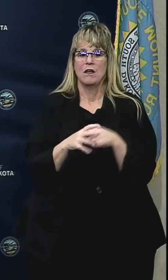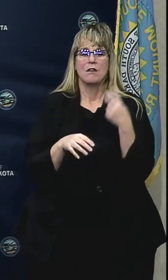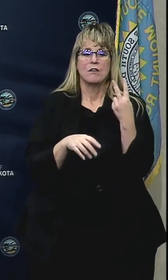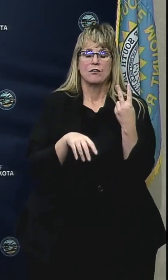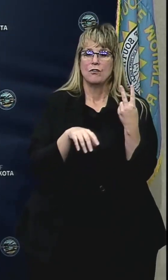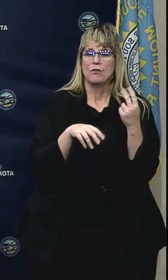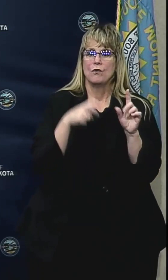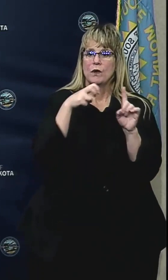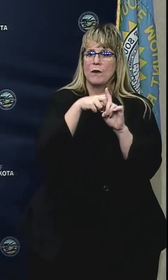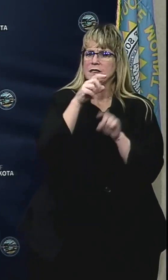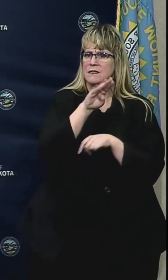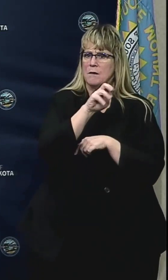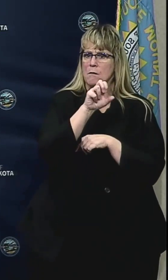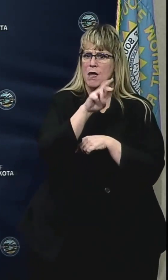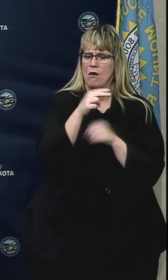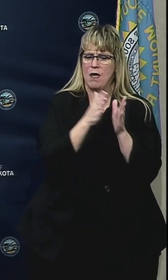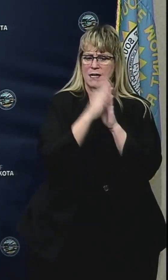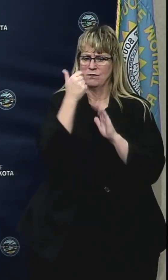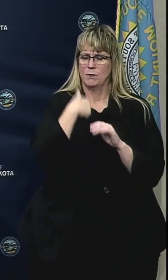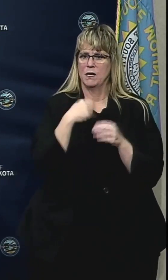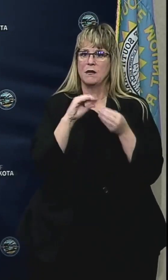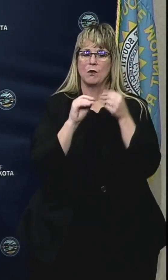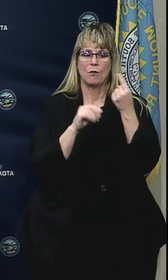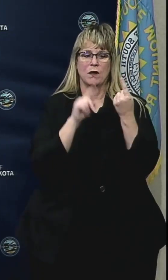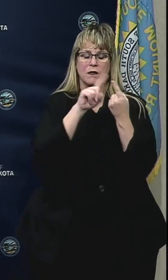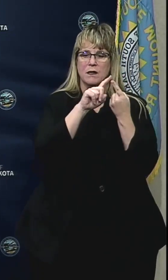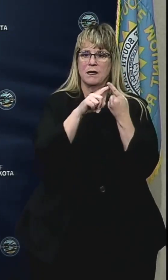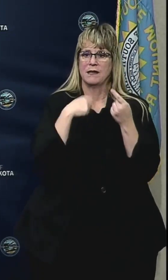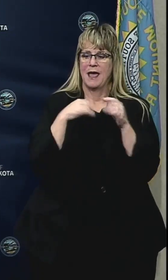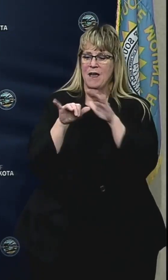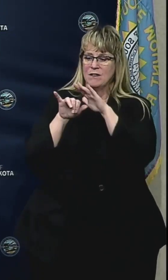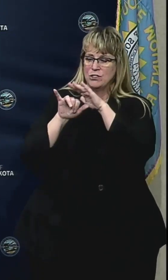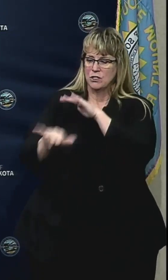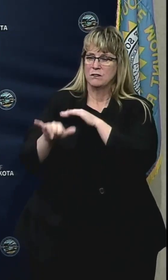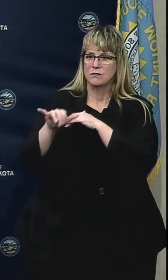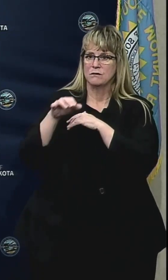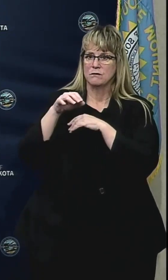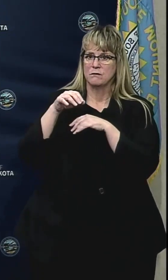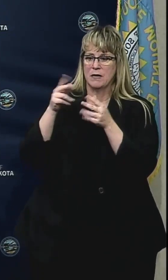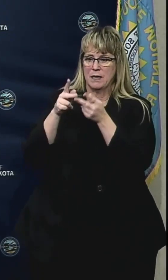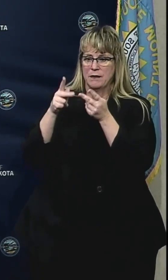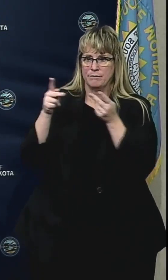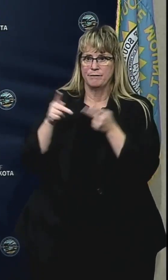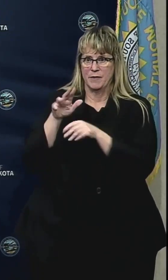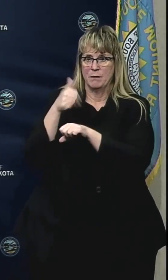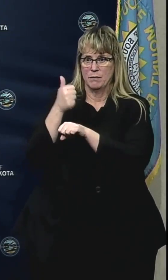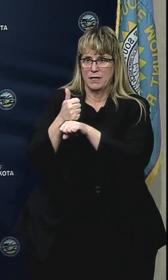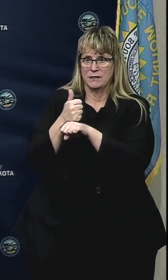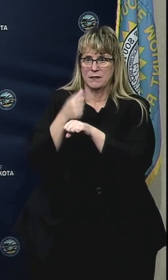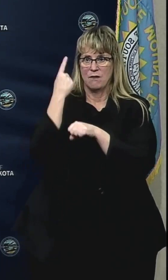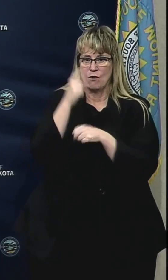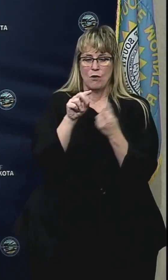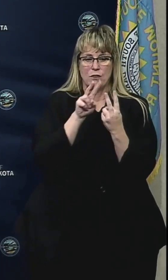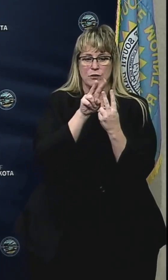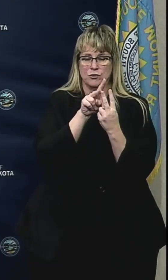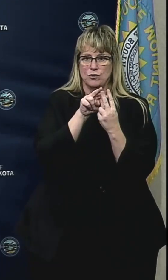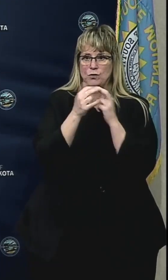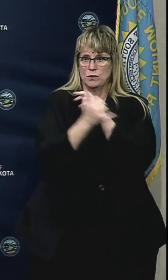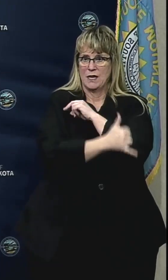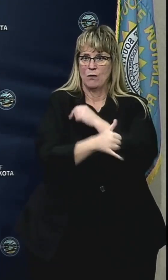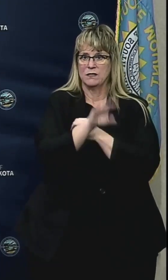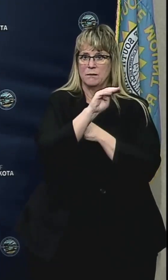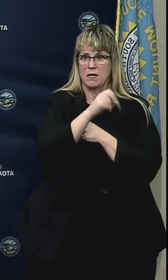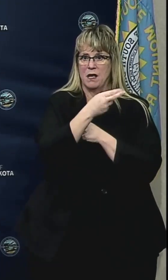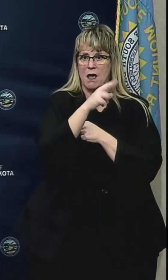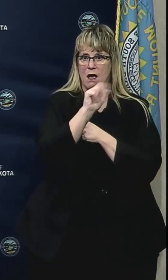Falls has asked of me, number one, was to issue a shelter in place for Minnehaha and Lincoln County. I am not going to do that at